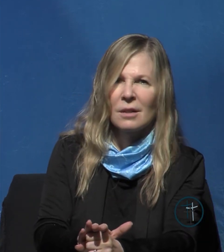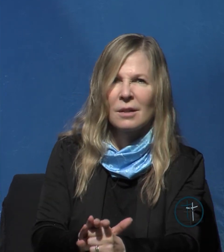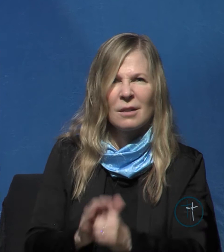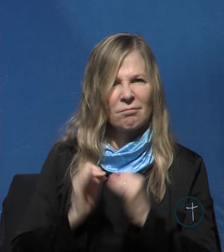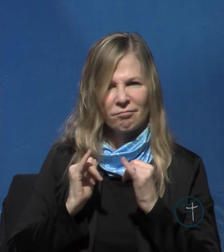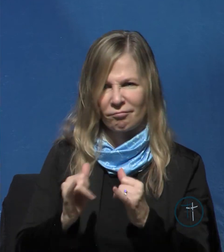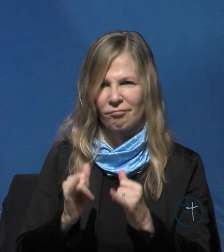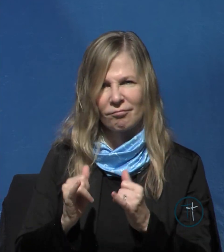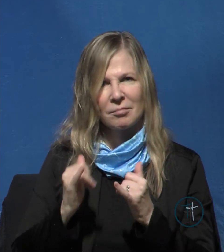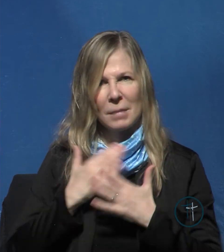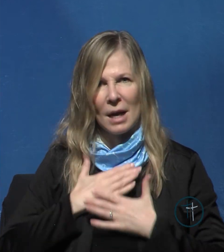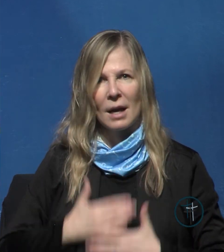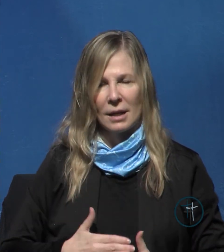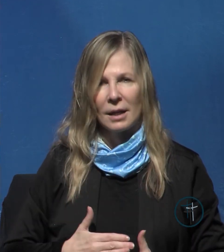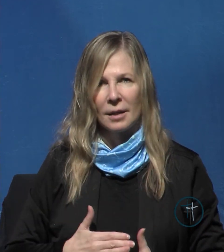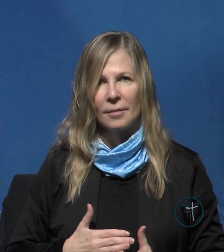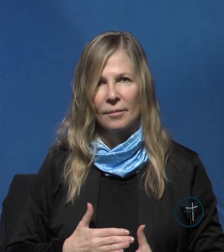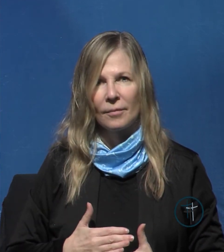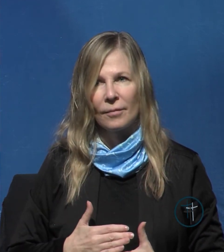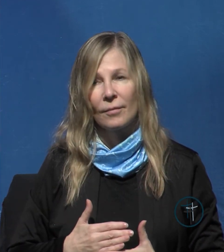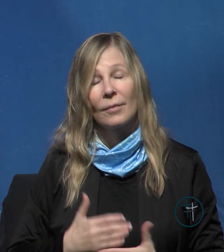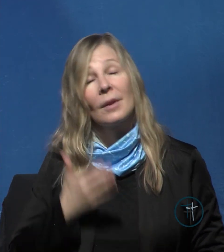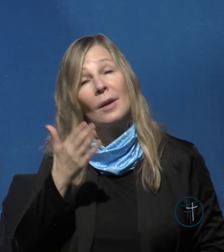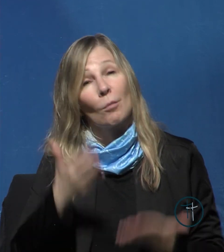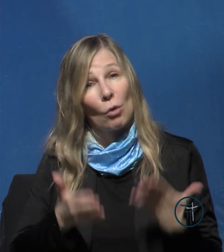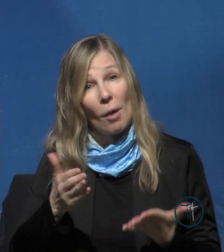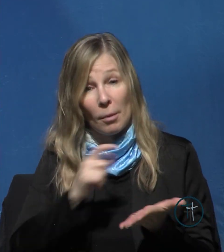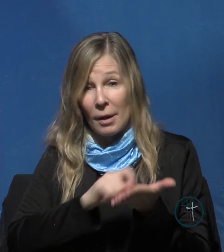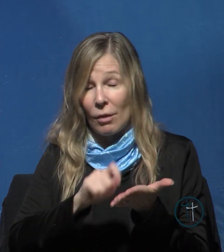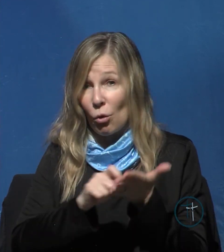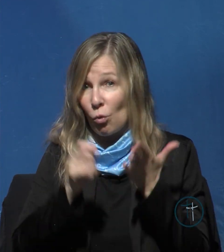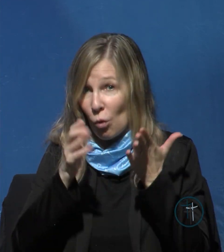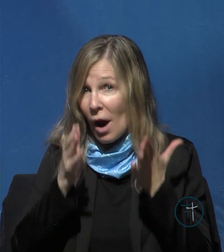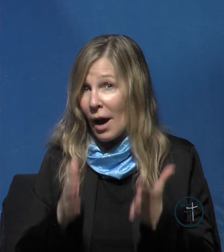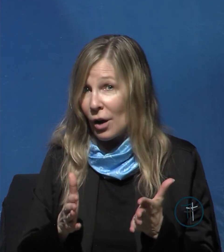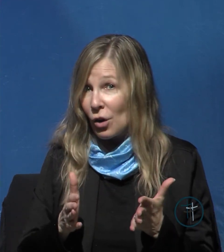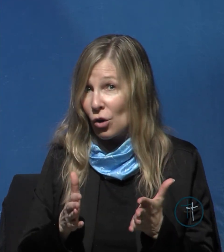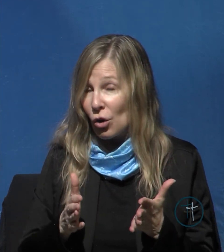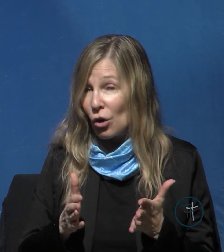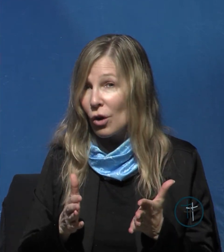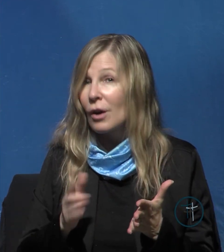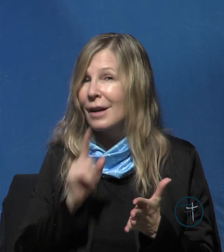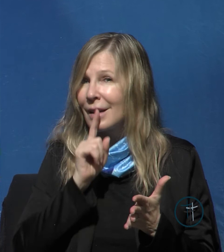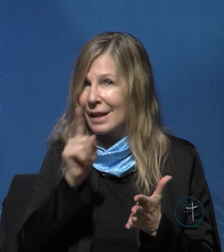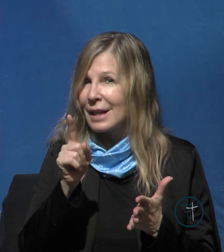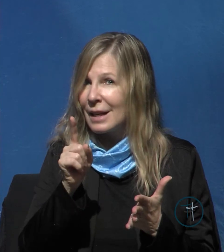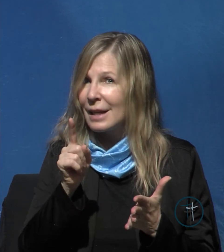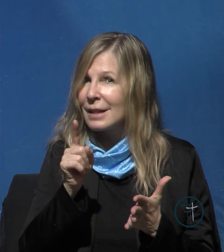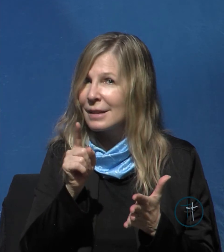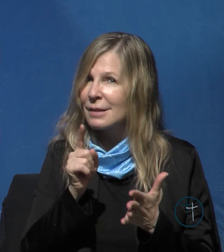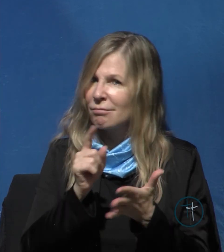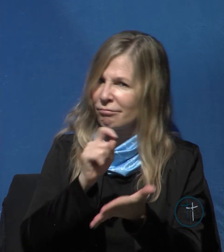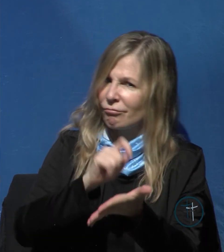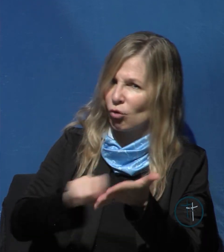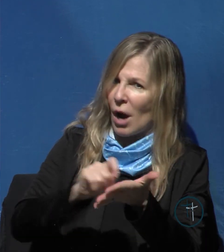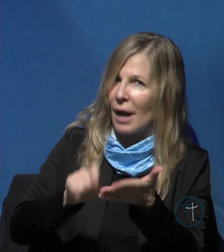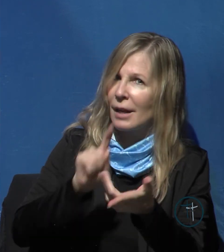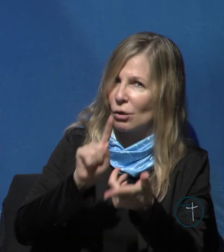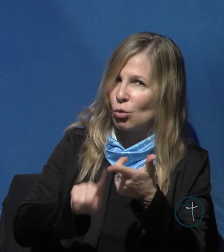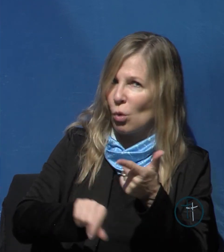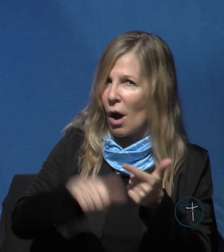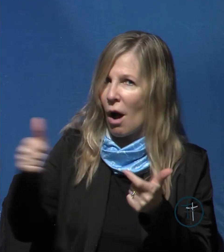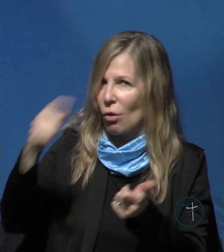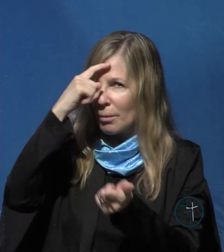And it's likely from all of the context that the writer is again turning back towards other believers. And probably the